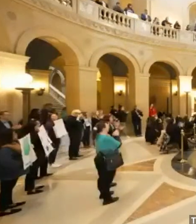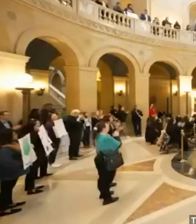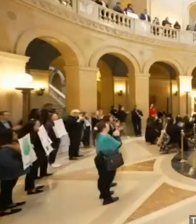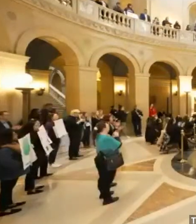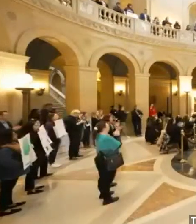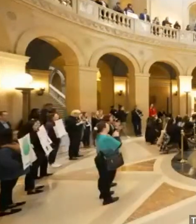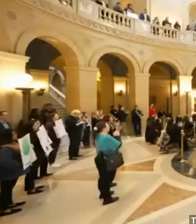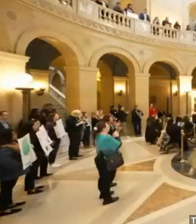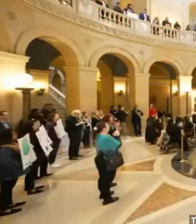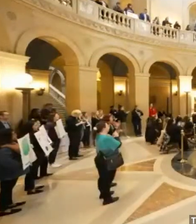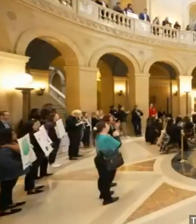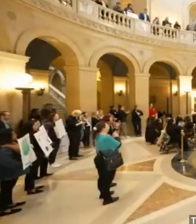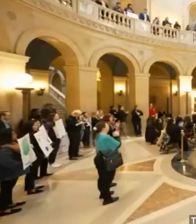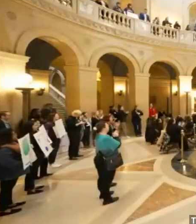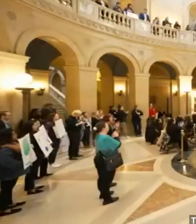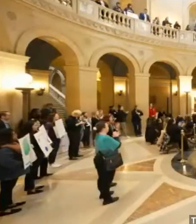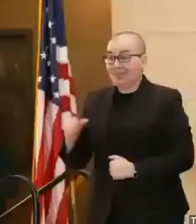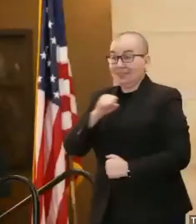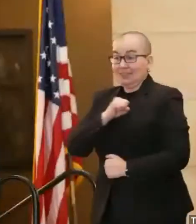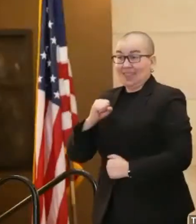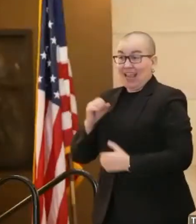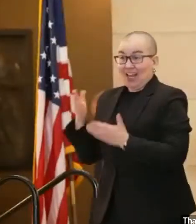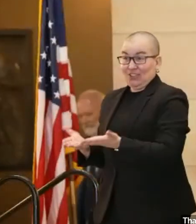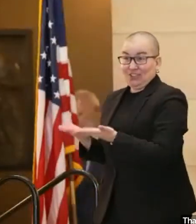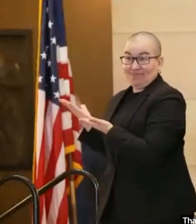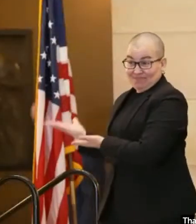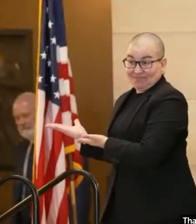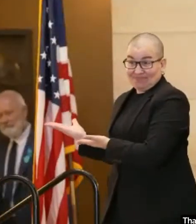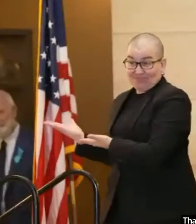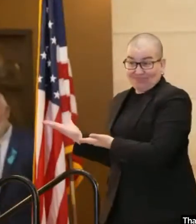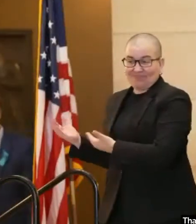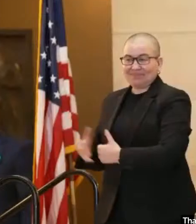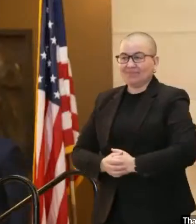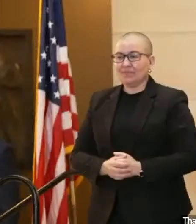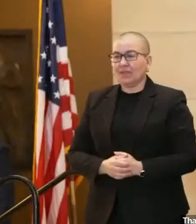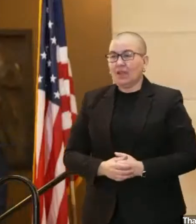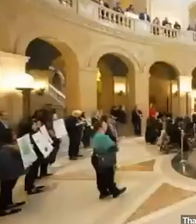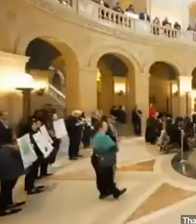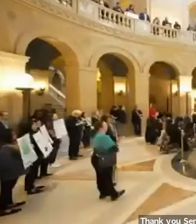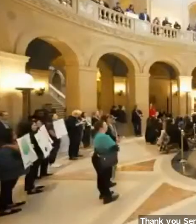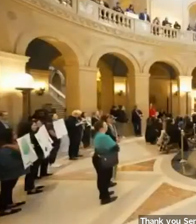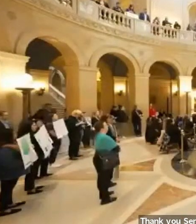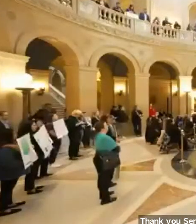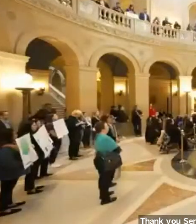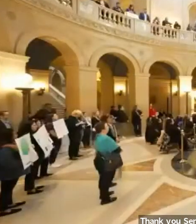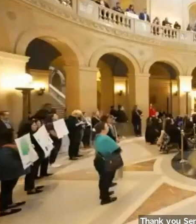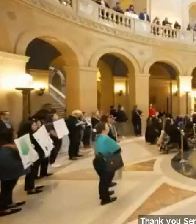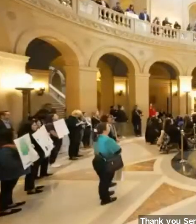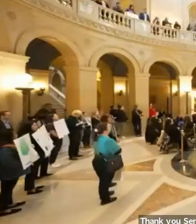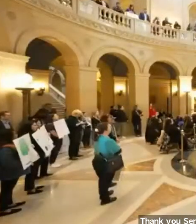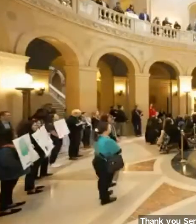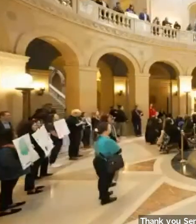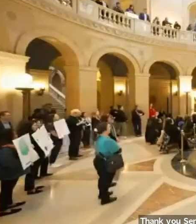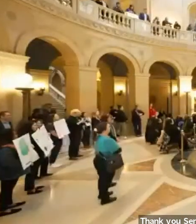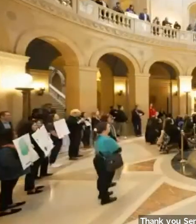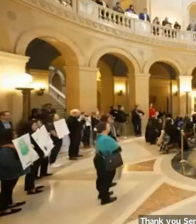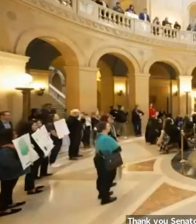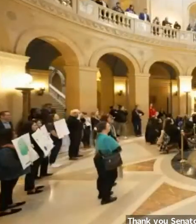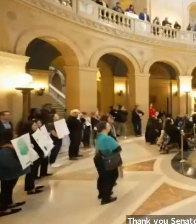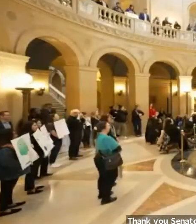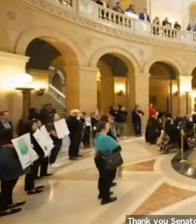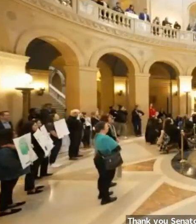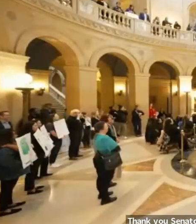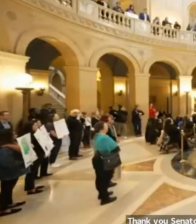Thank you, Senator Gustafson. All right, how are we doing, Minnesota? Who do we invest in? Who do we invest